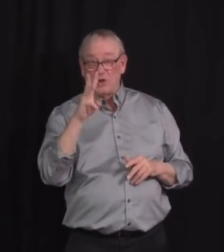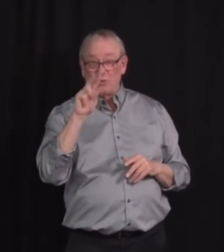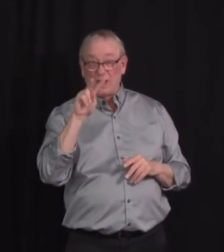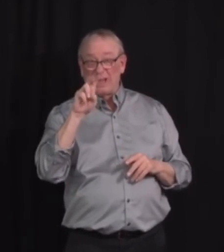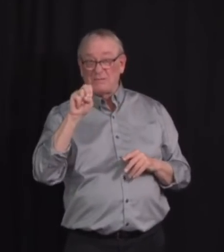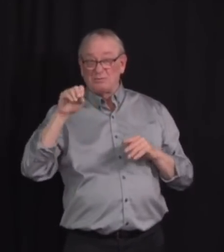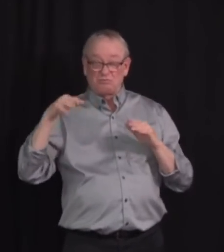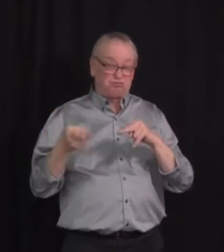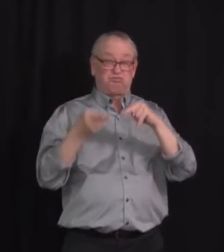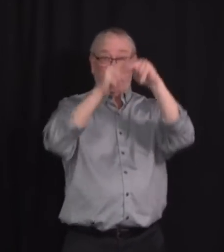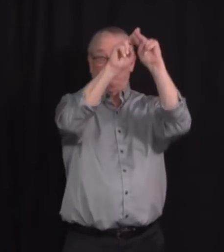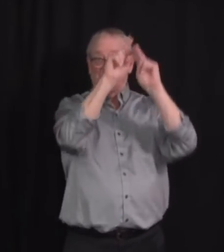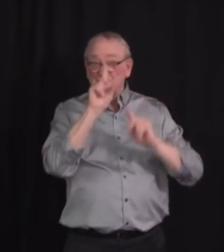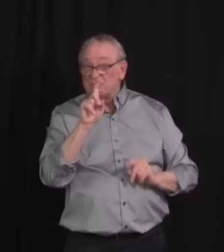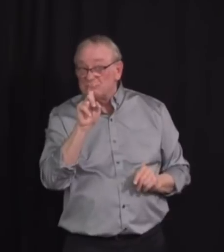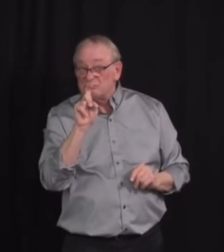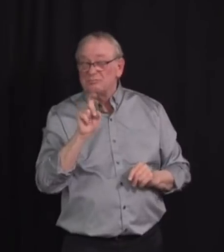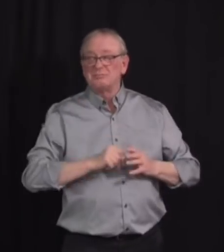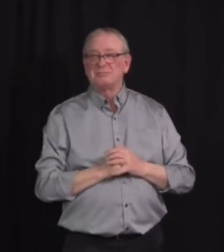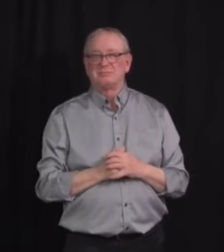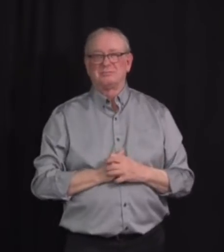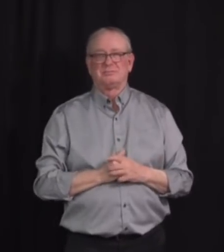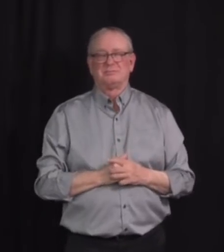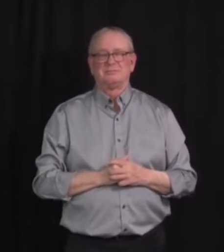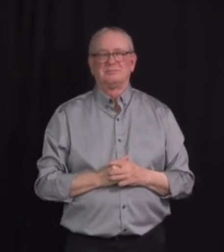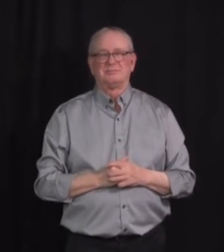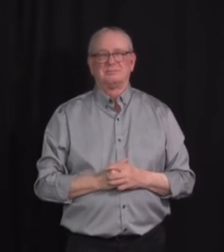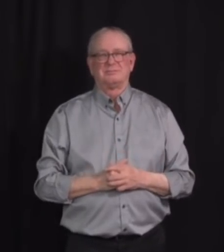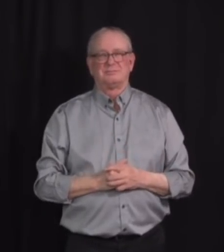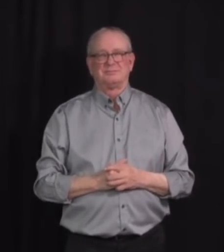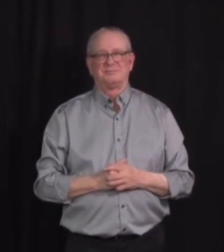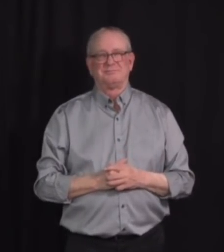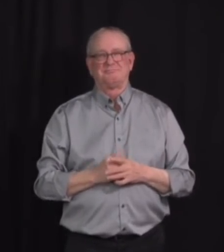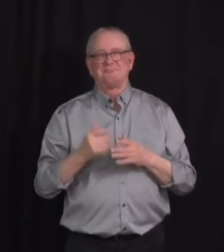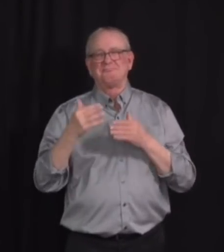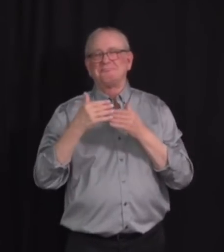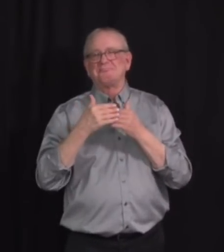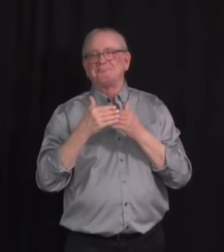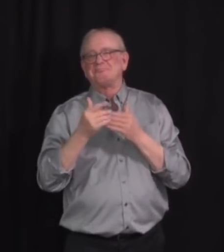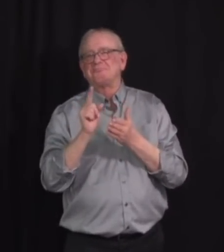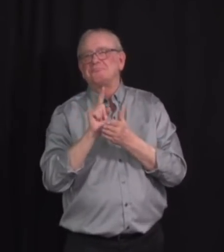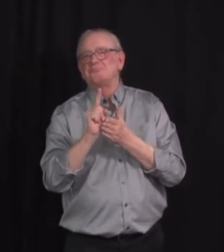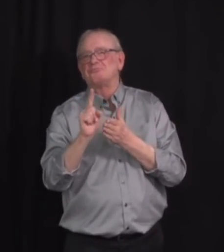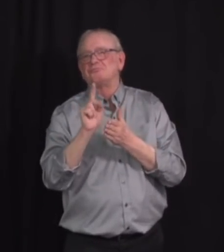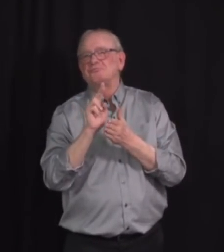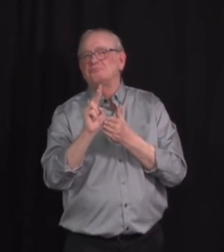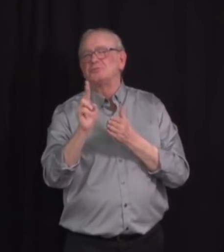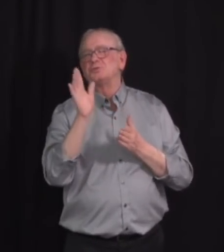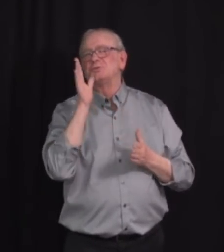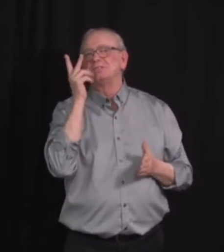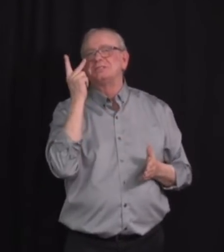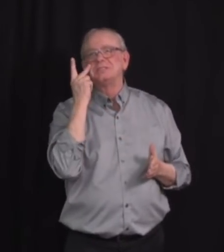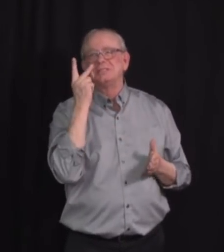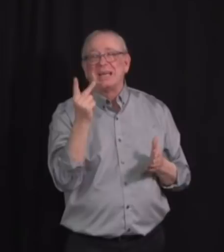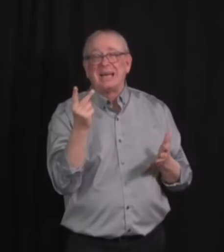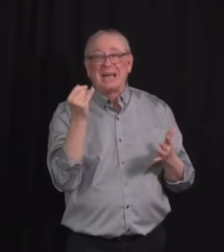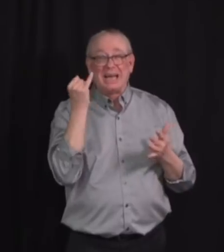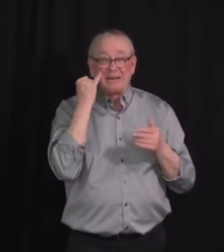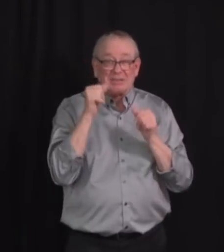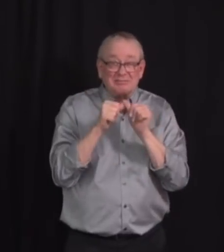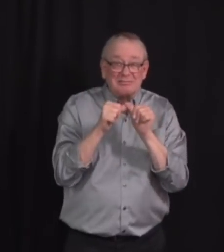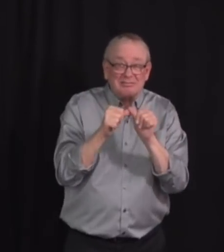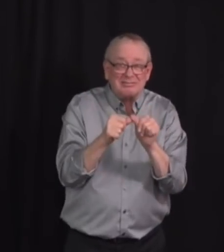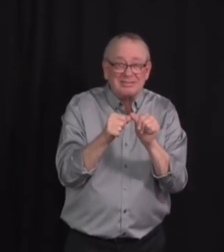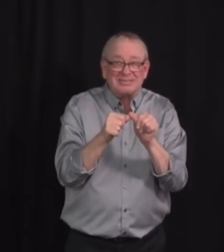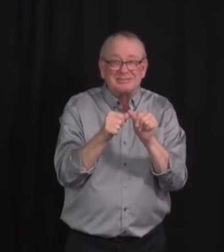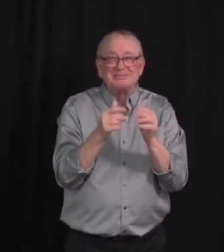tell us that story, and we certainly are seeing some concerning early trends. I would say that a couple of